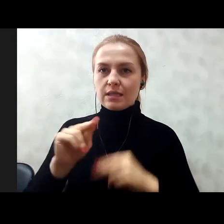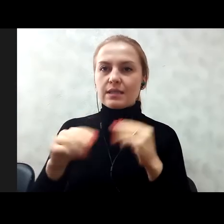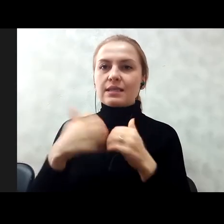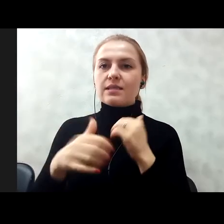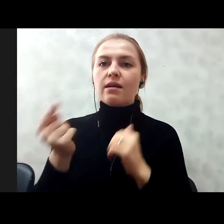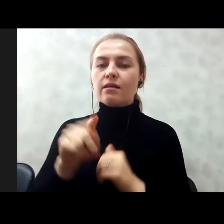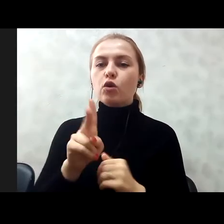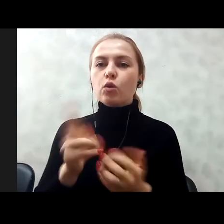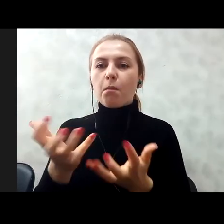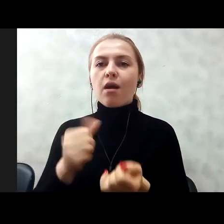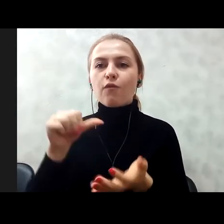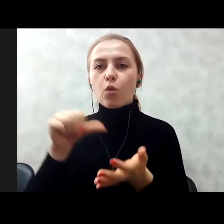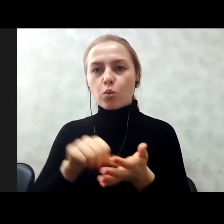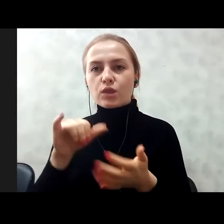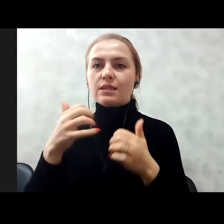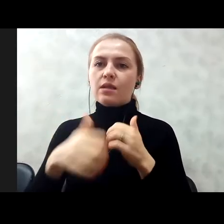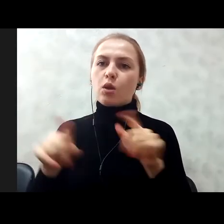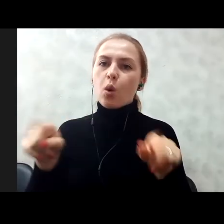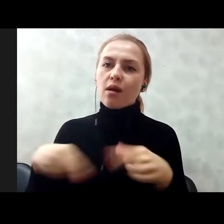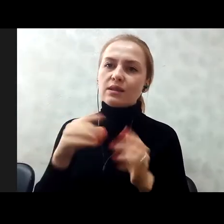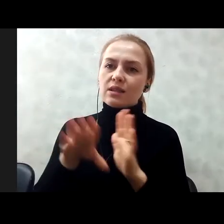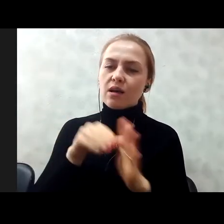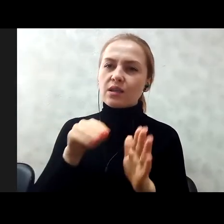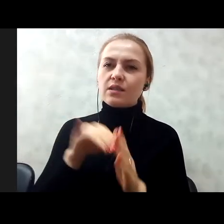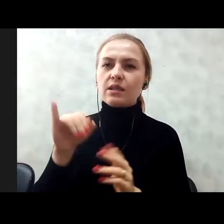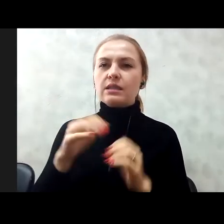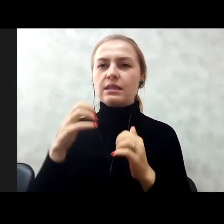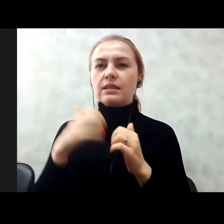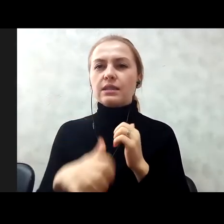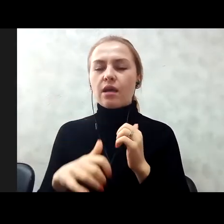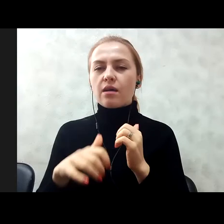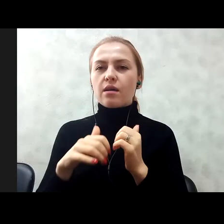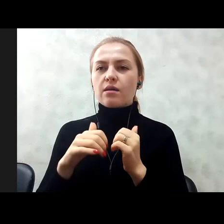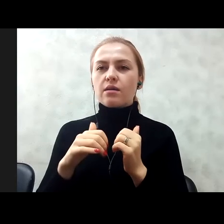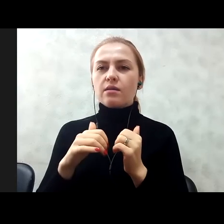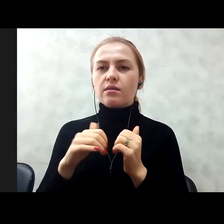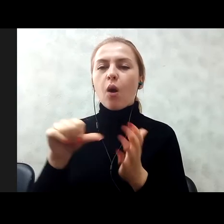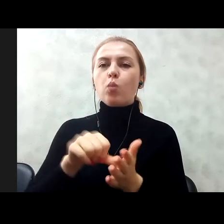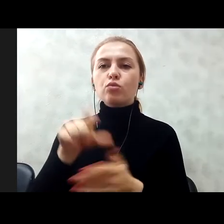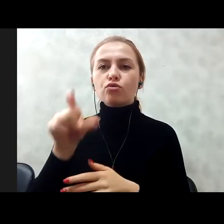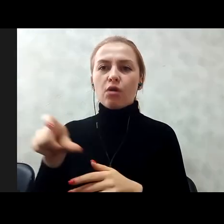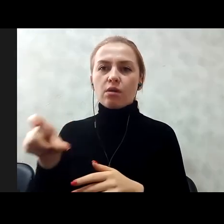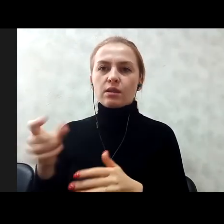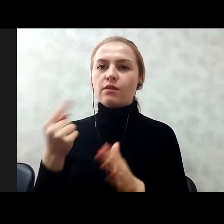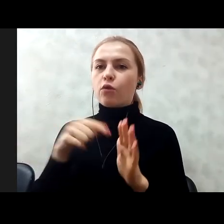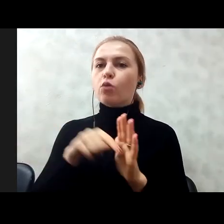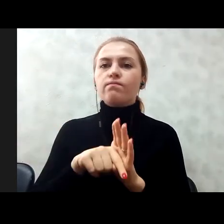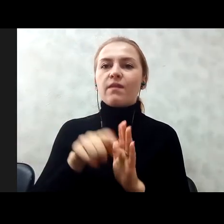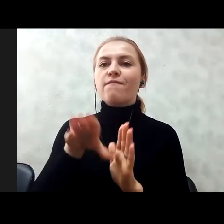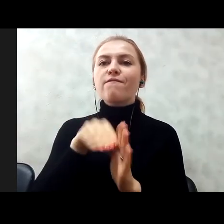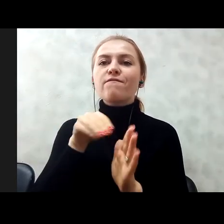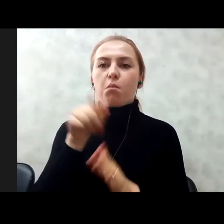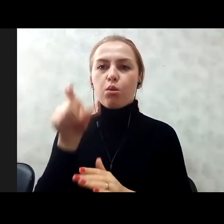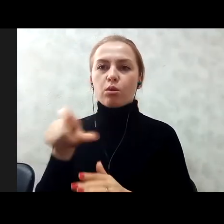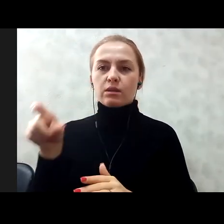poor understanding of how things have changed, what mandates of the elected councillors and mayors will be, and for whom they voted, and